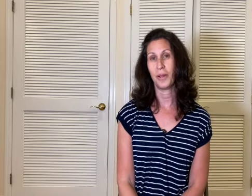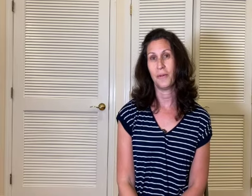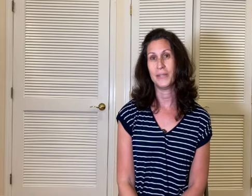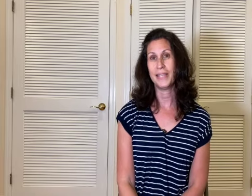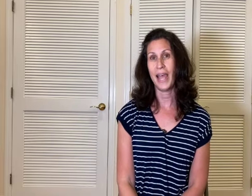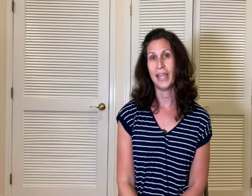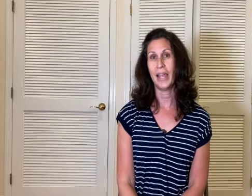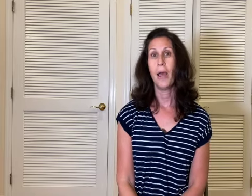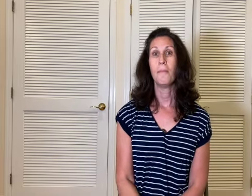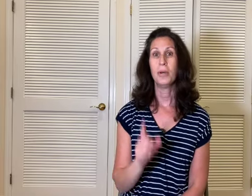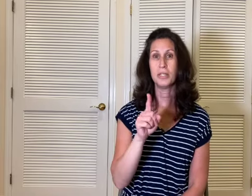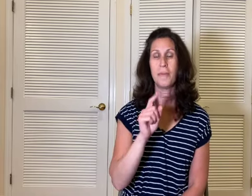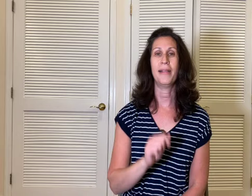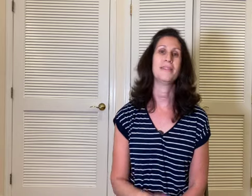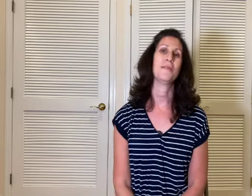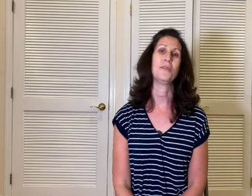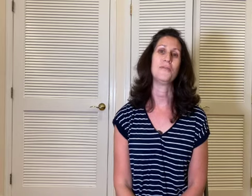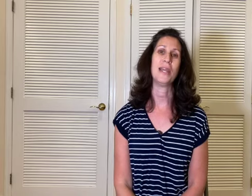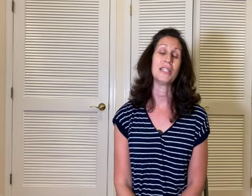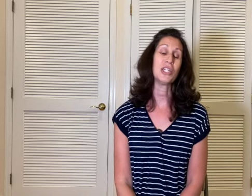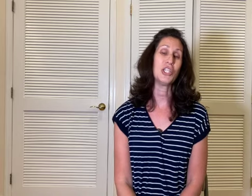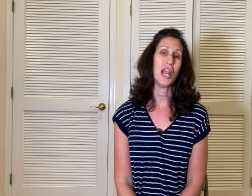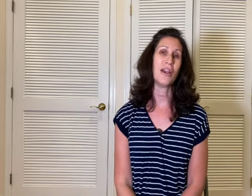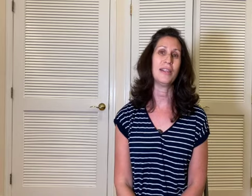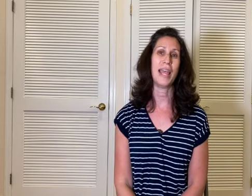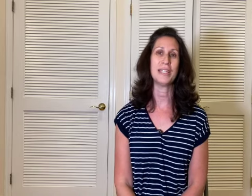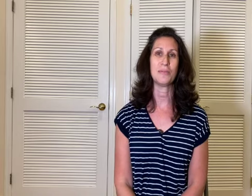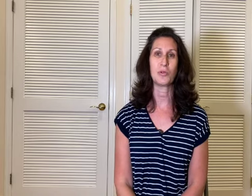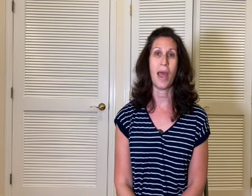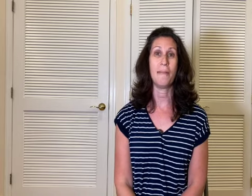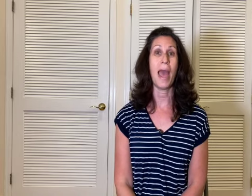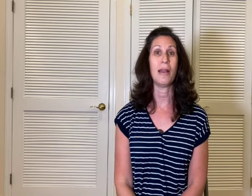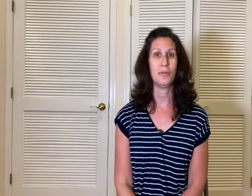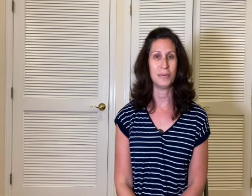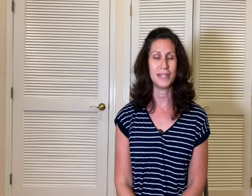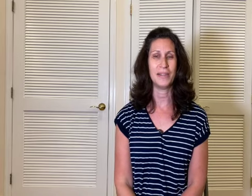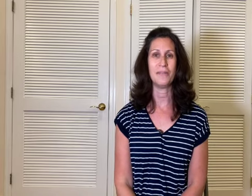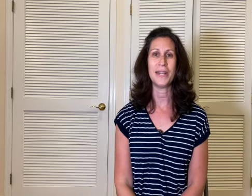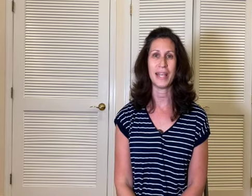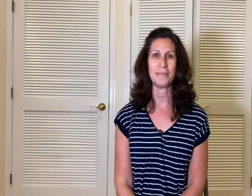always say. Put a smile on someone's face, share, like, subscribe, and we will see you next month.